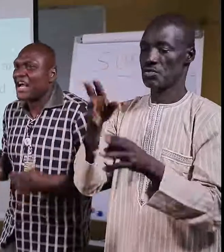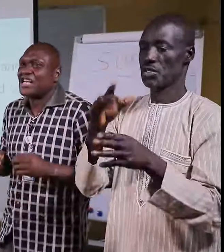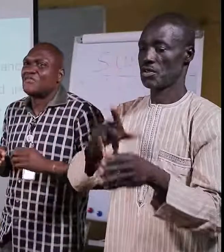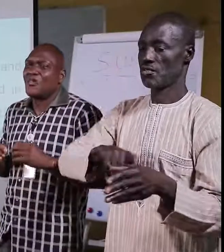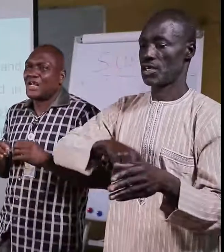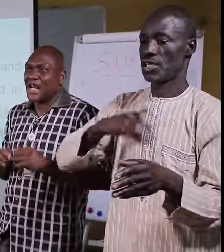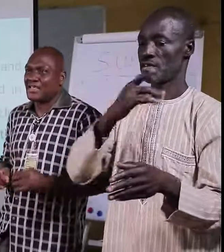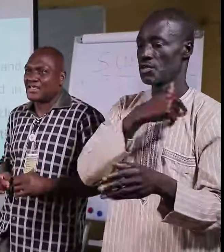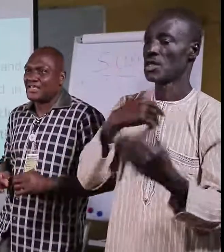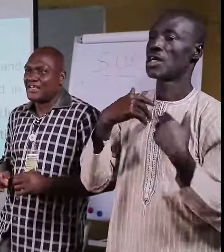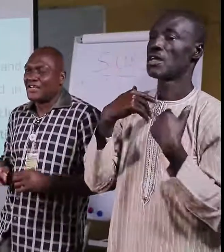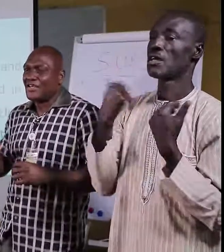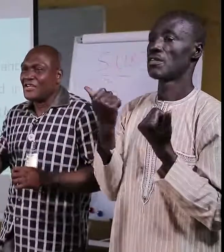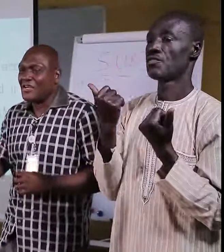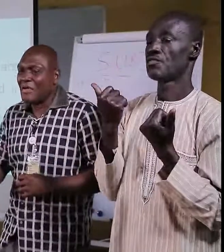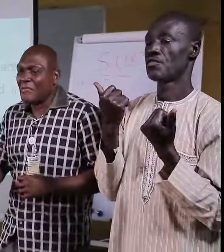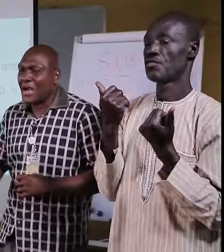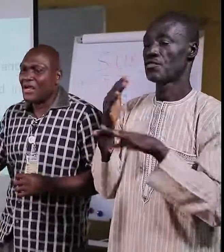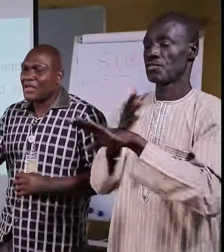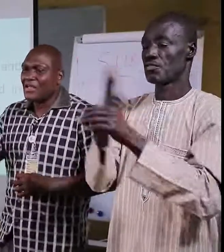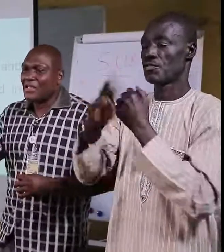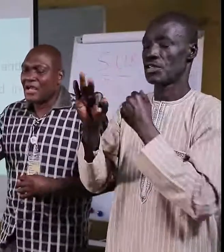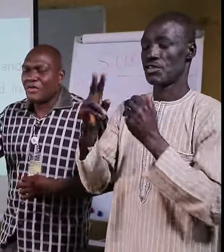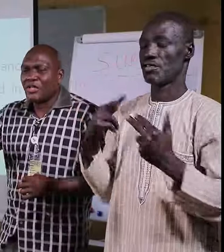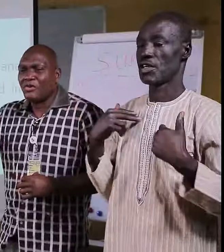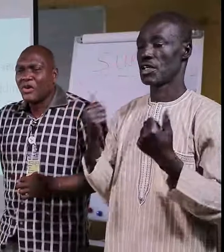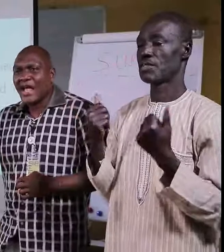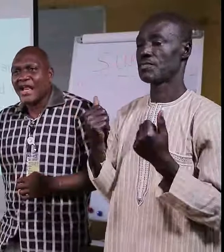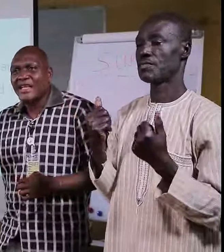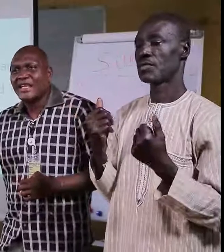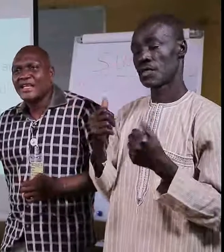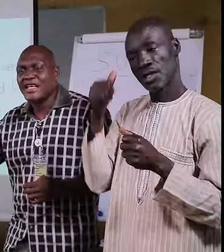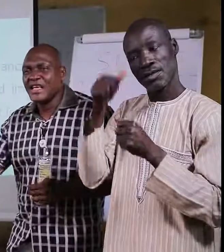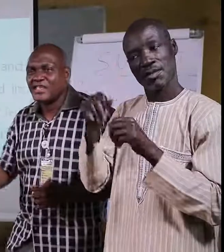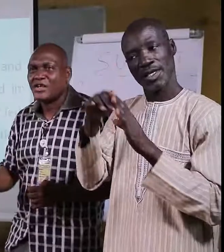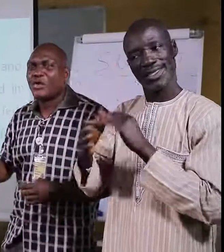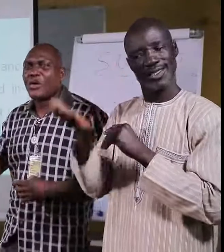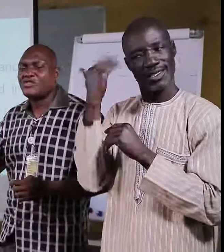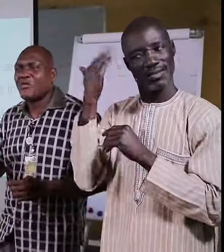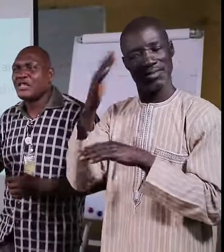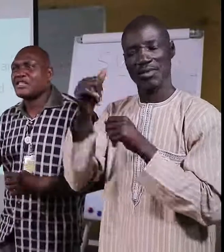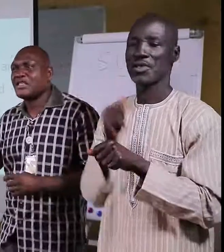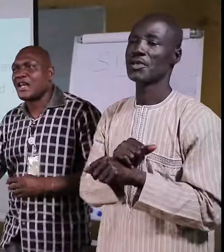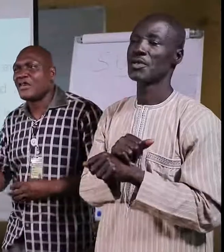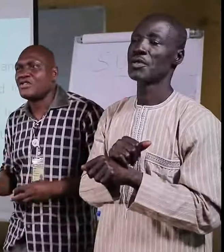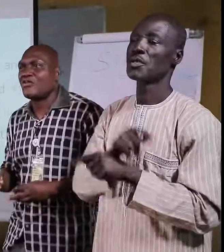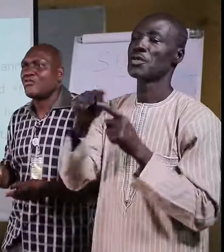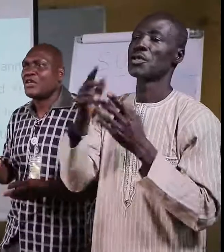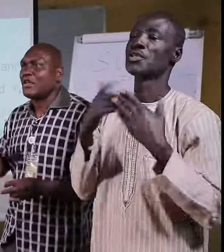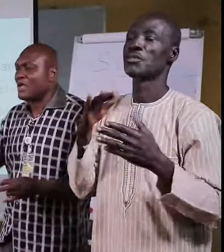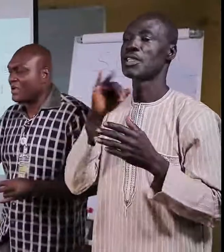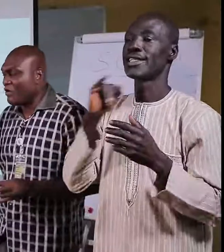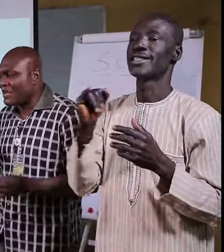health has been modernized. Remember, I know in early years, when somebody is diagnosed